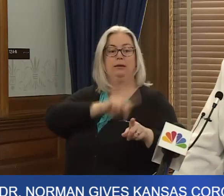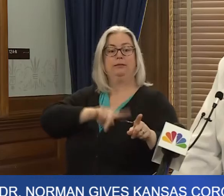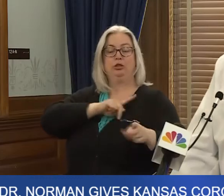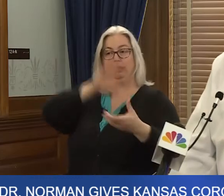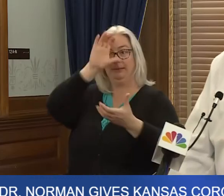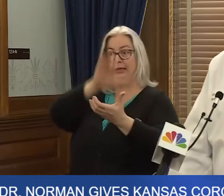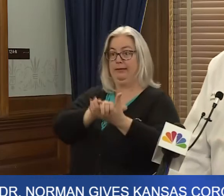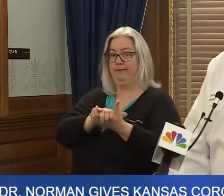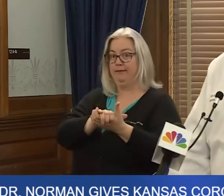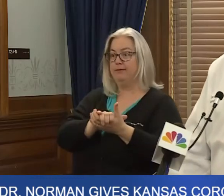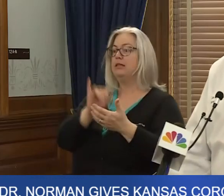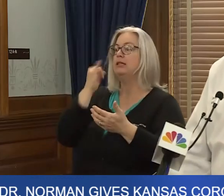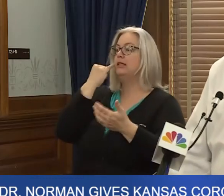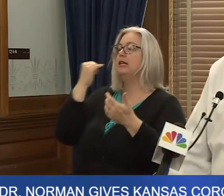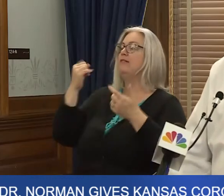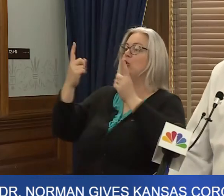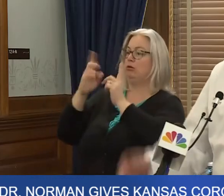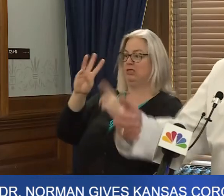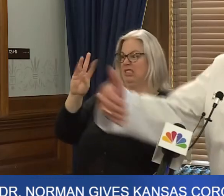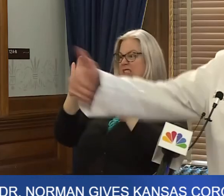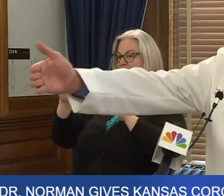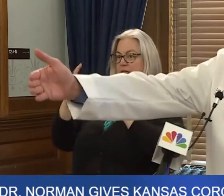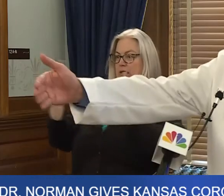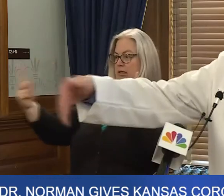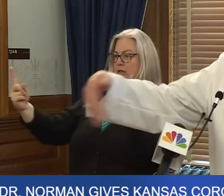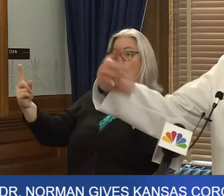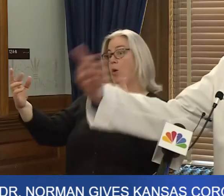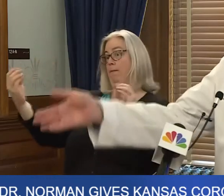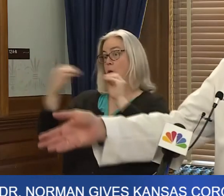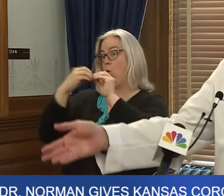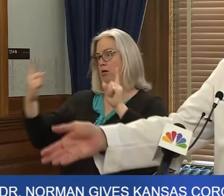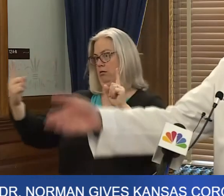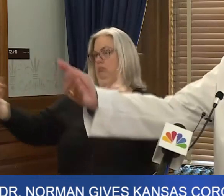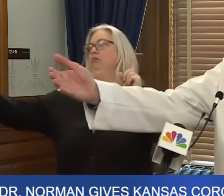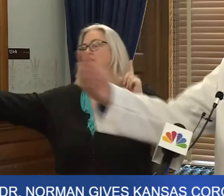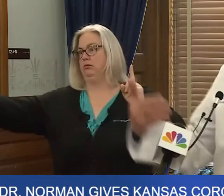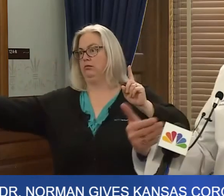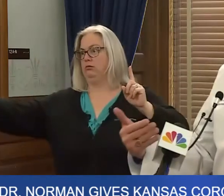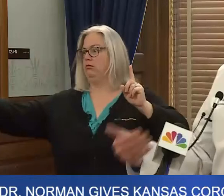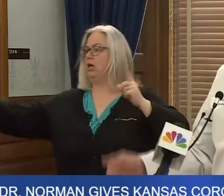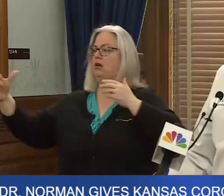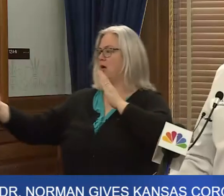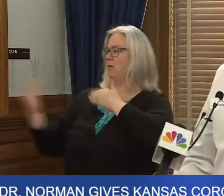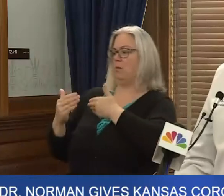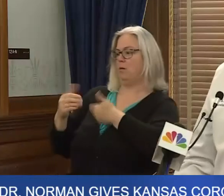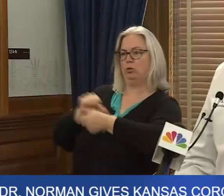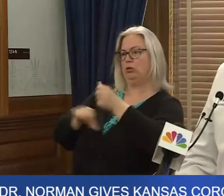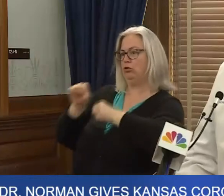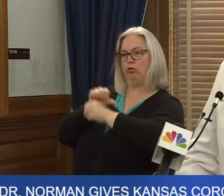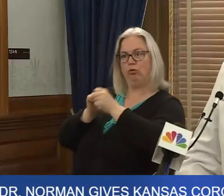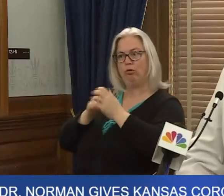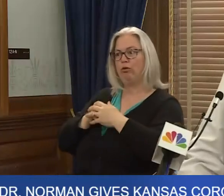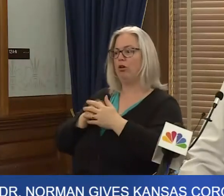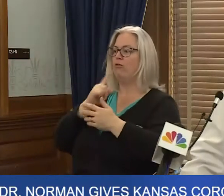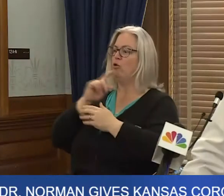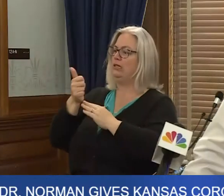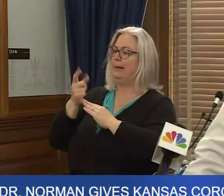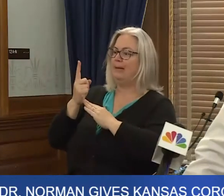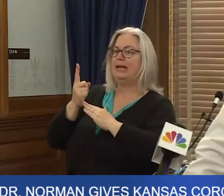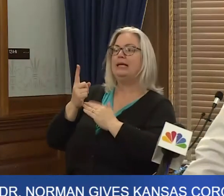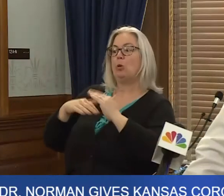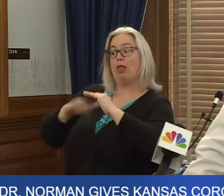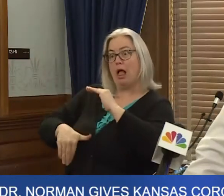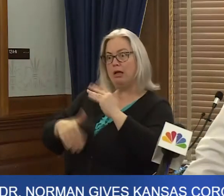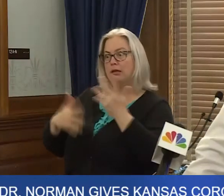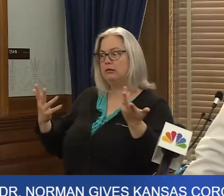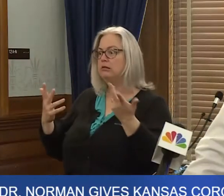belief is that as long as you're socially distanced, meaning greater than 6 feet away and not in close approximation for 10 minutes or more, that you